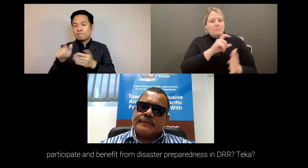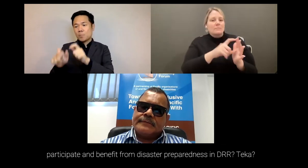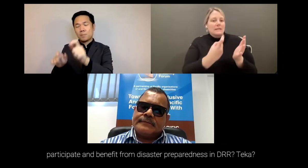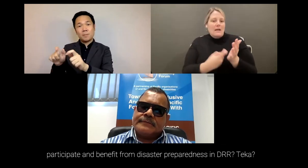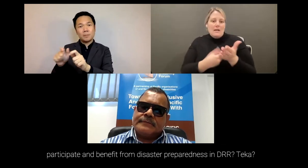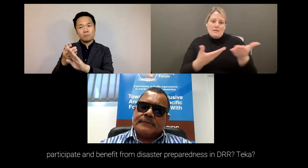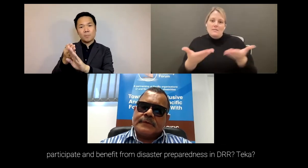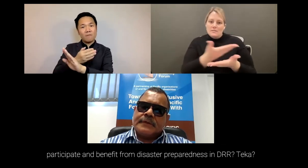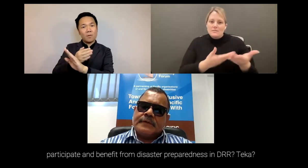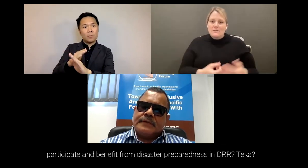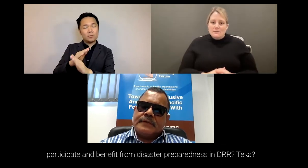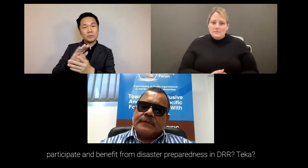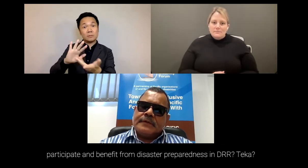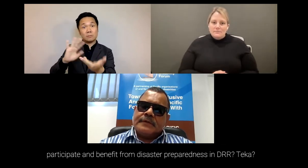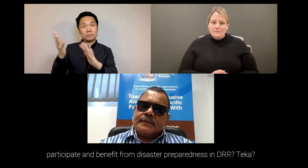DRR?